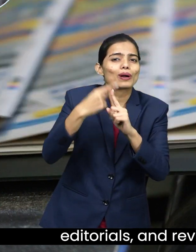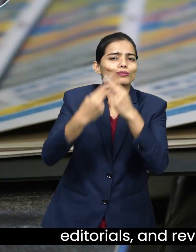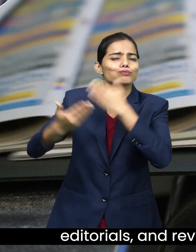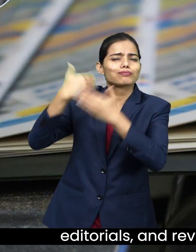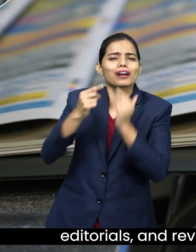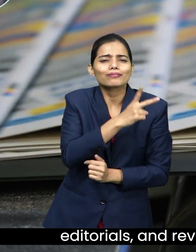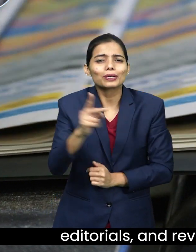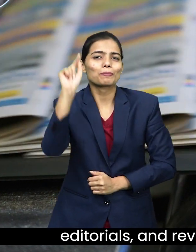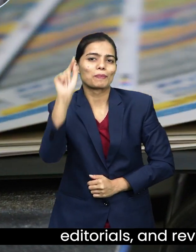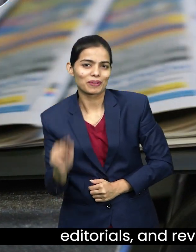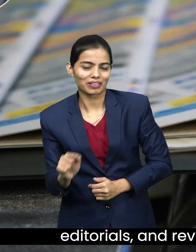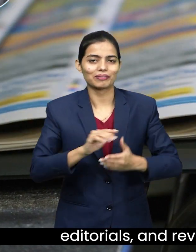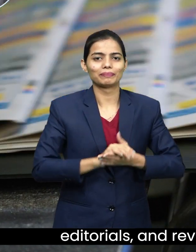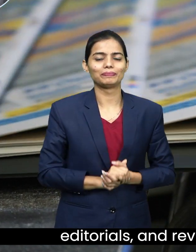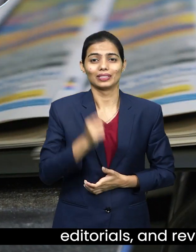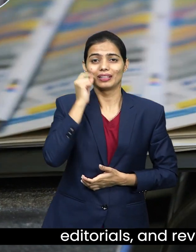events.